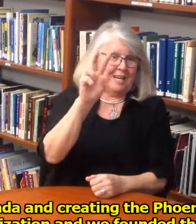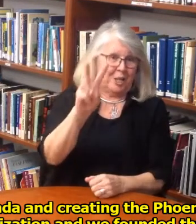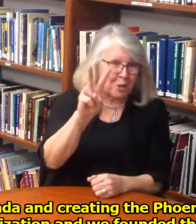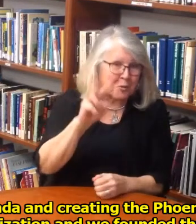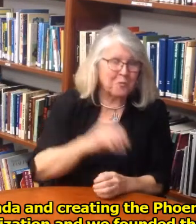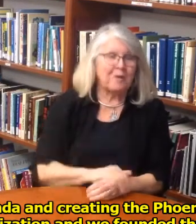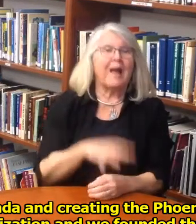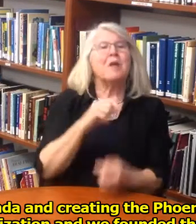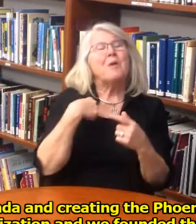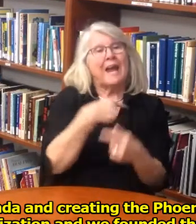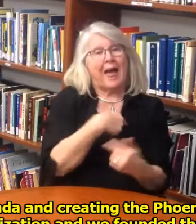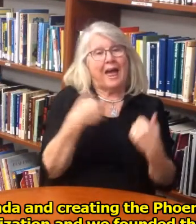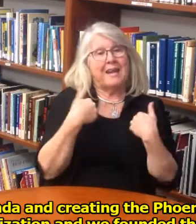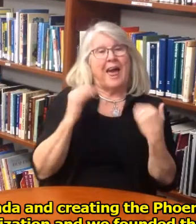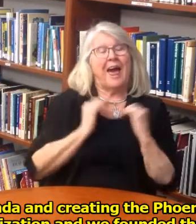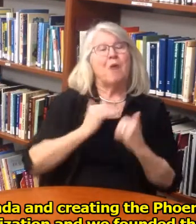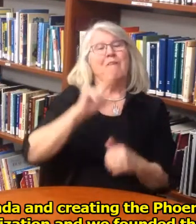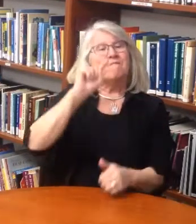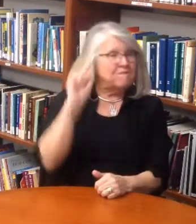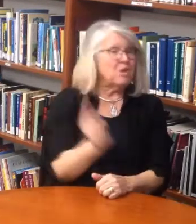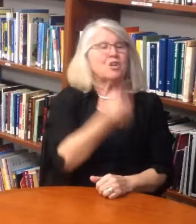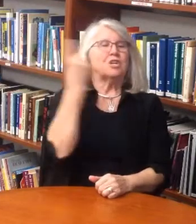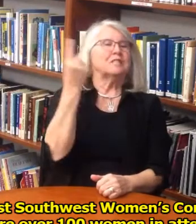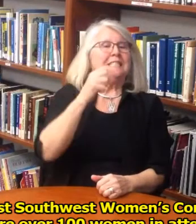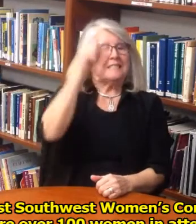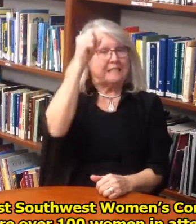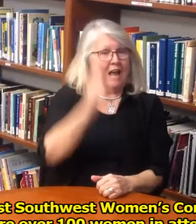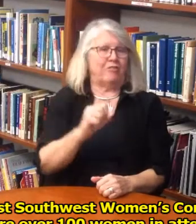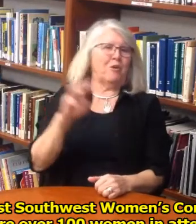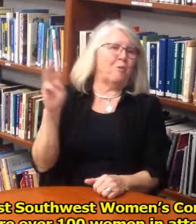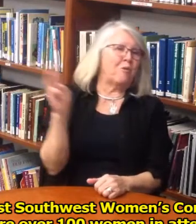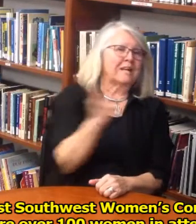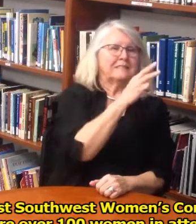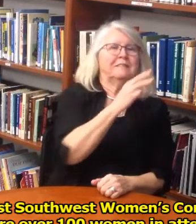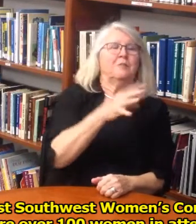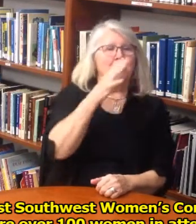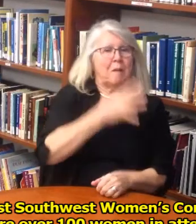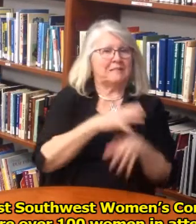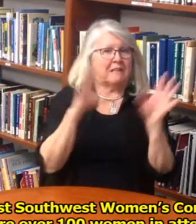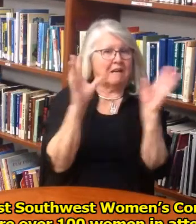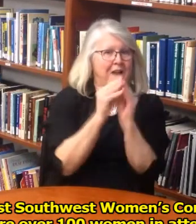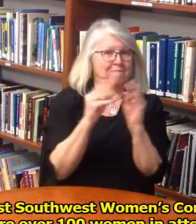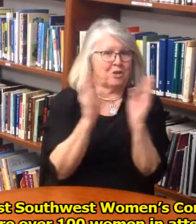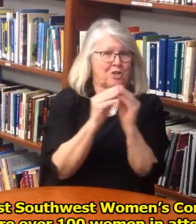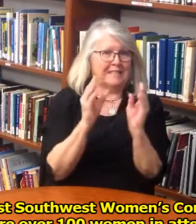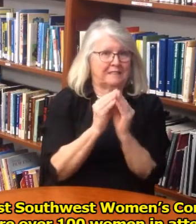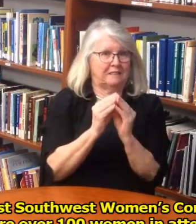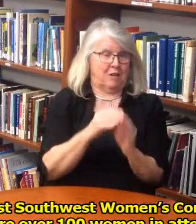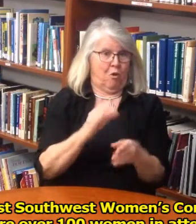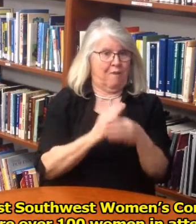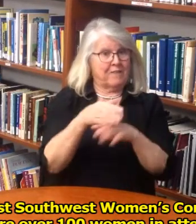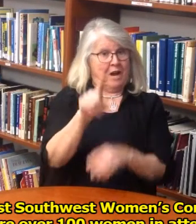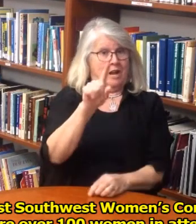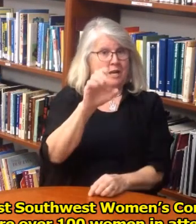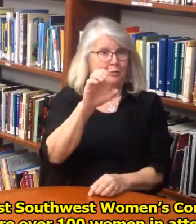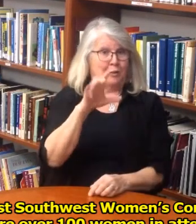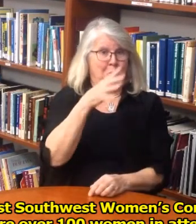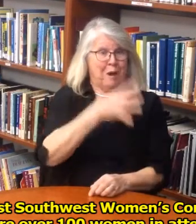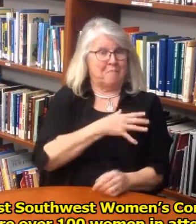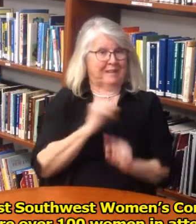And we founded that in 1992. We had our first Southwest Women's Conference. There were